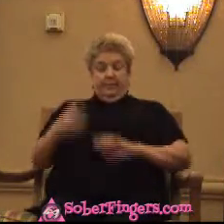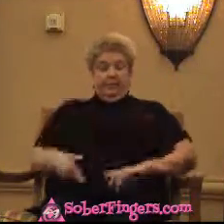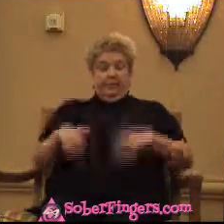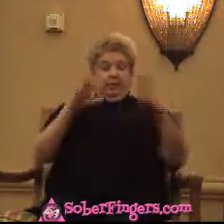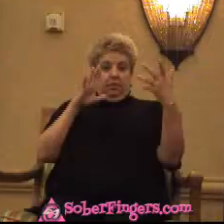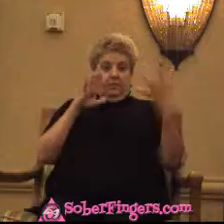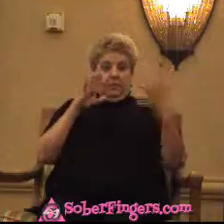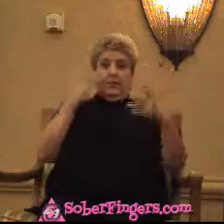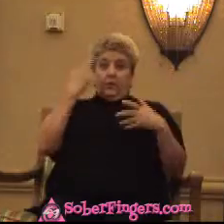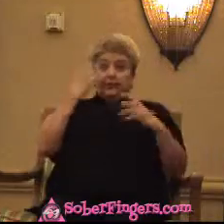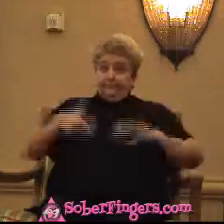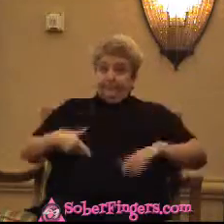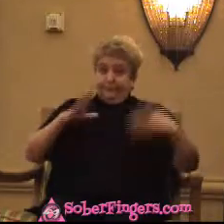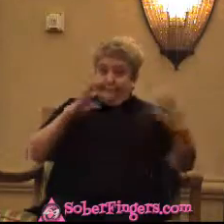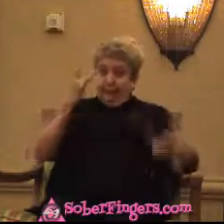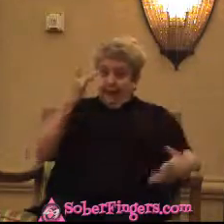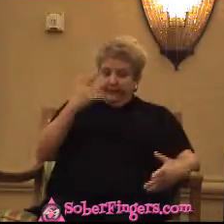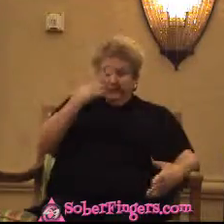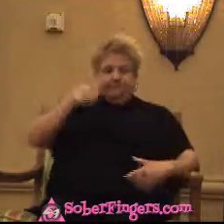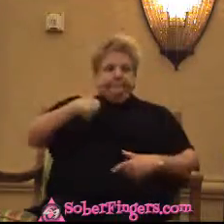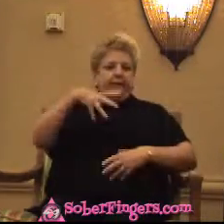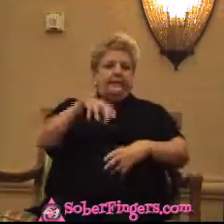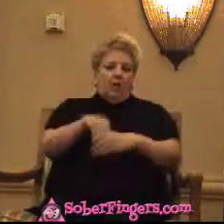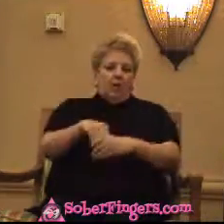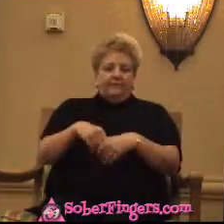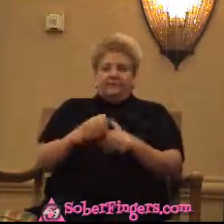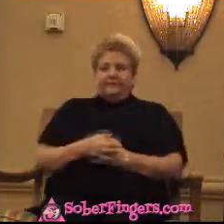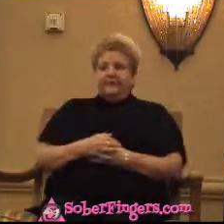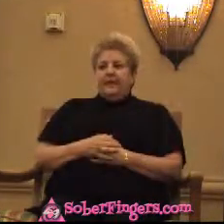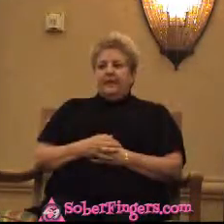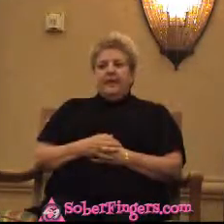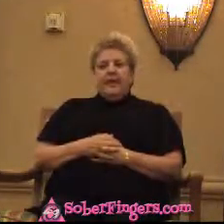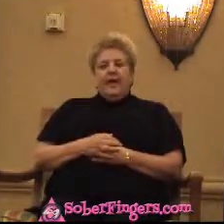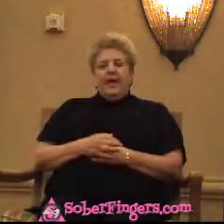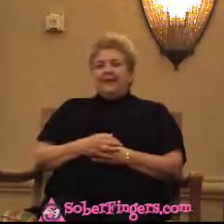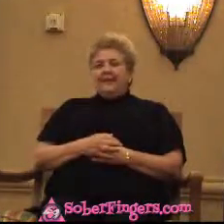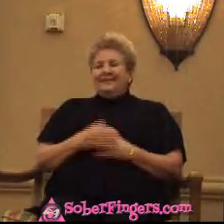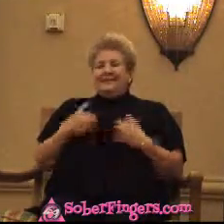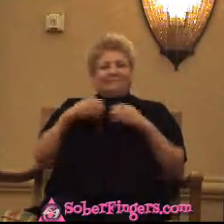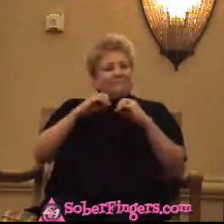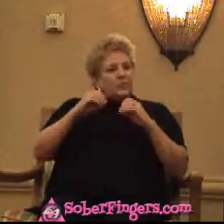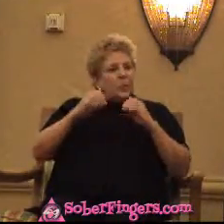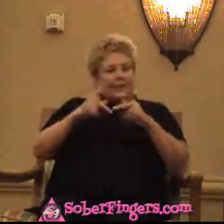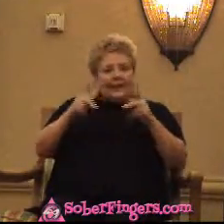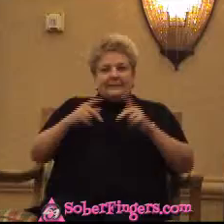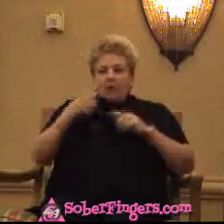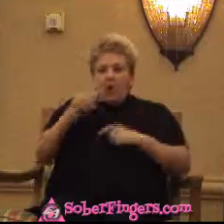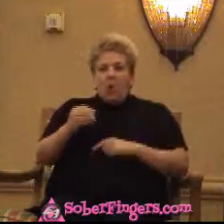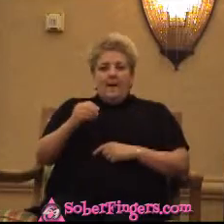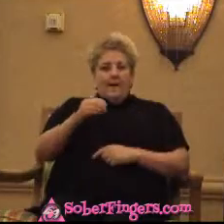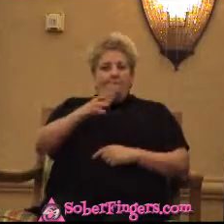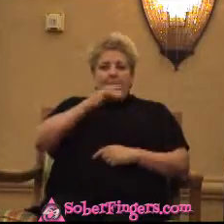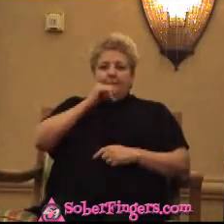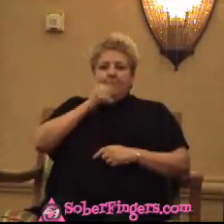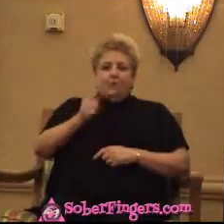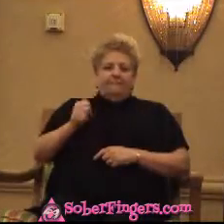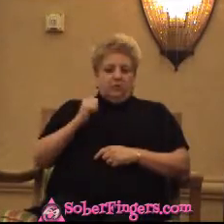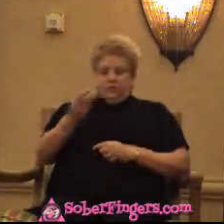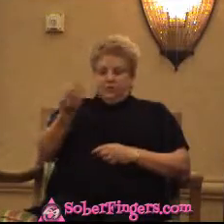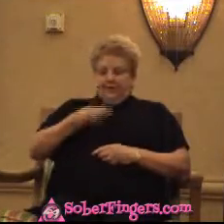guess. And I'm tapped out. I got no place to go. I called my mother and she wouldn't give me any more money. First time she